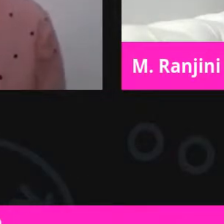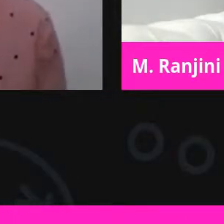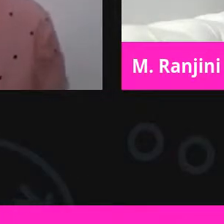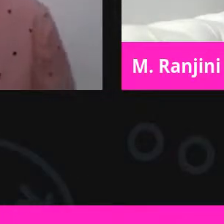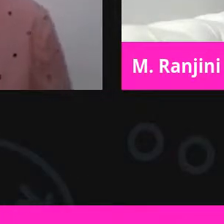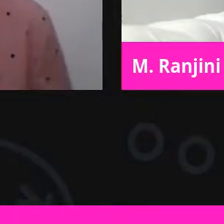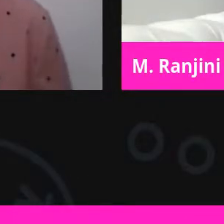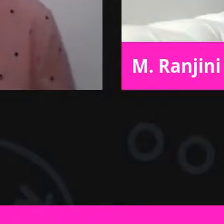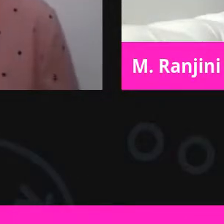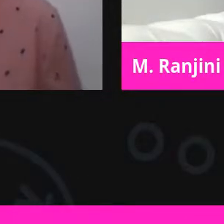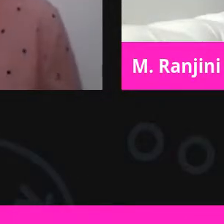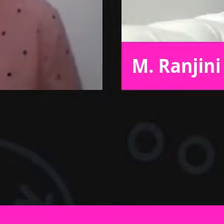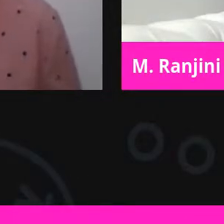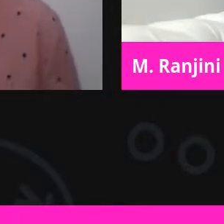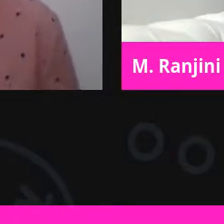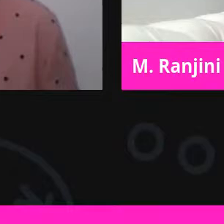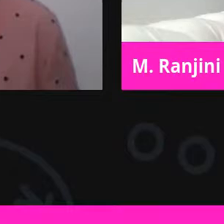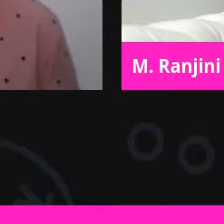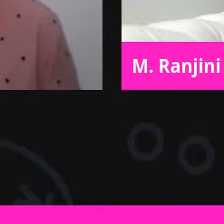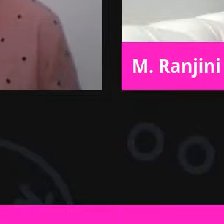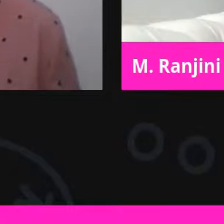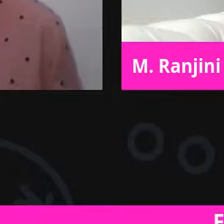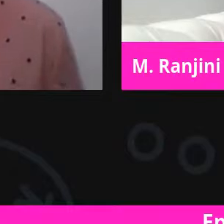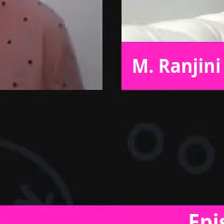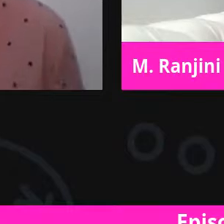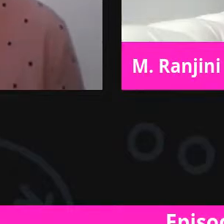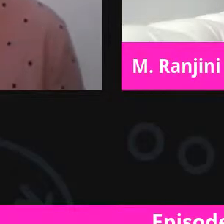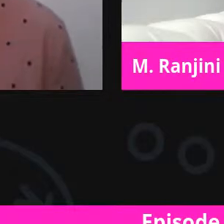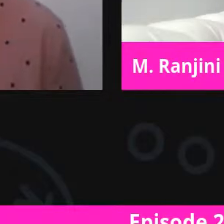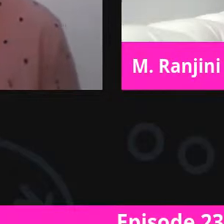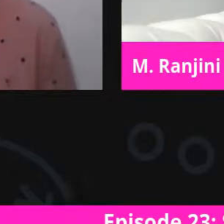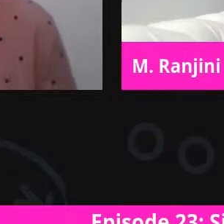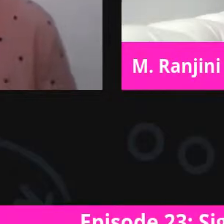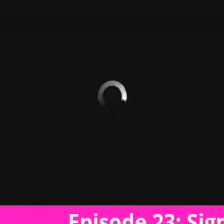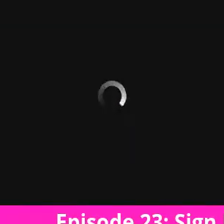call her Chegu Gauri. So, Yes. here she is.